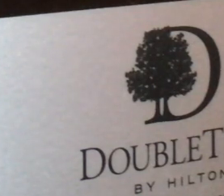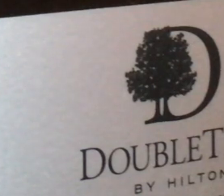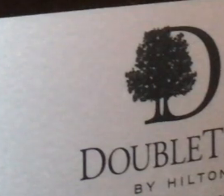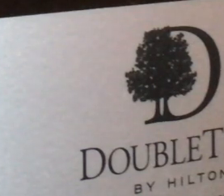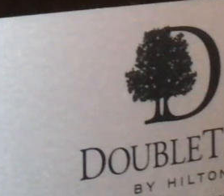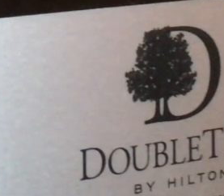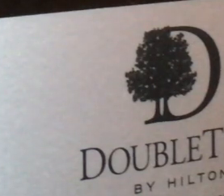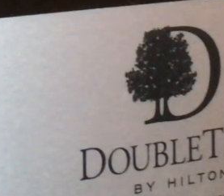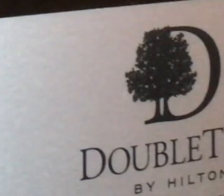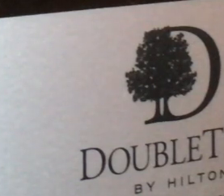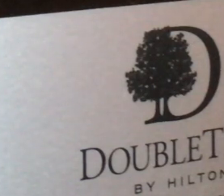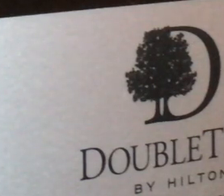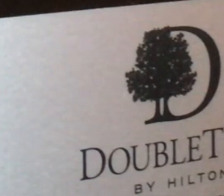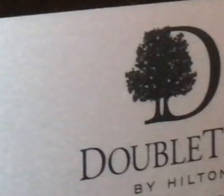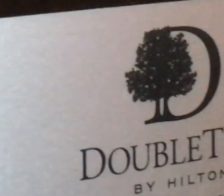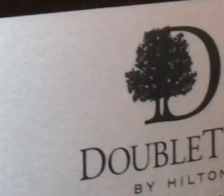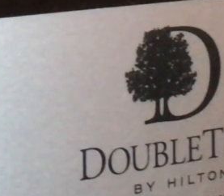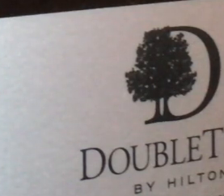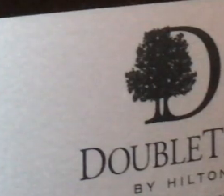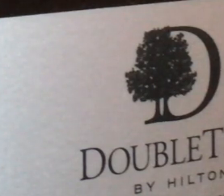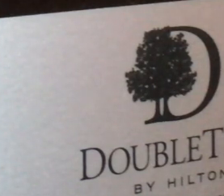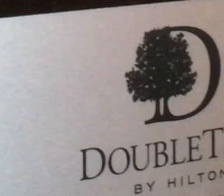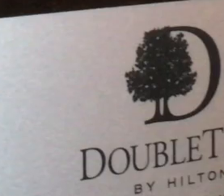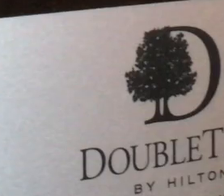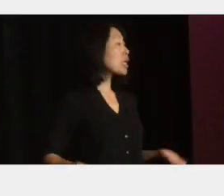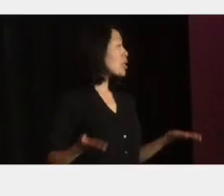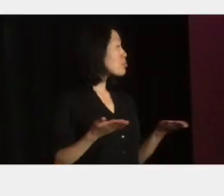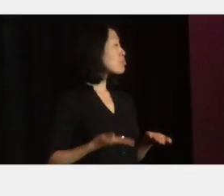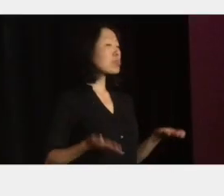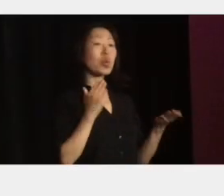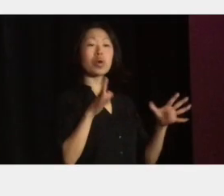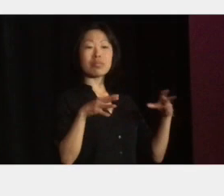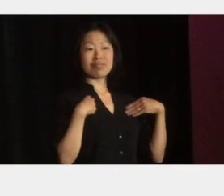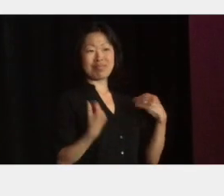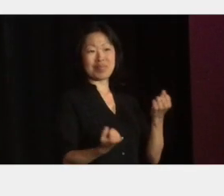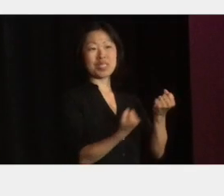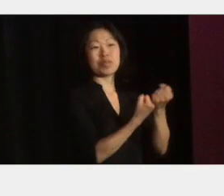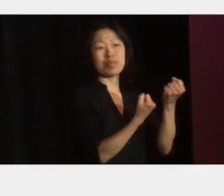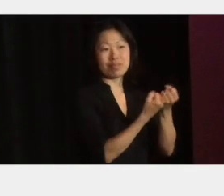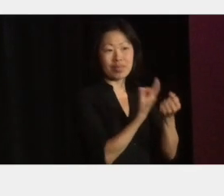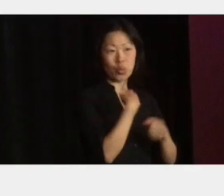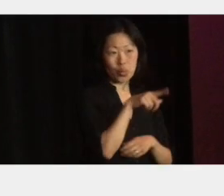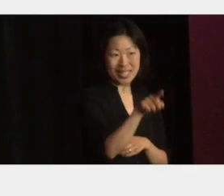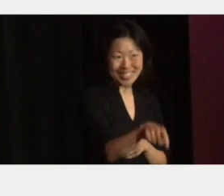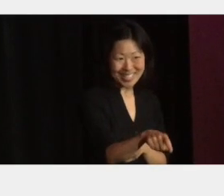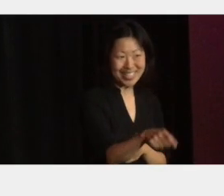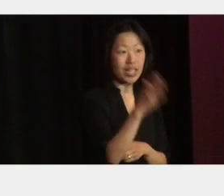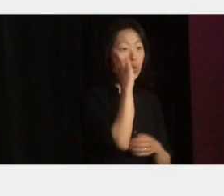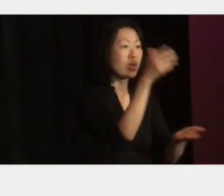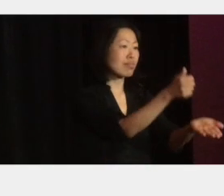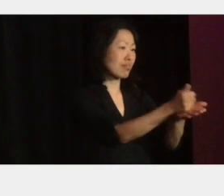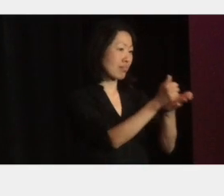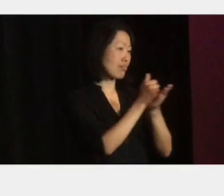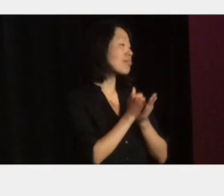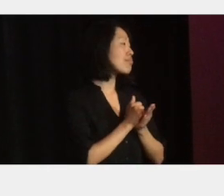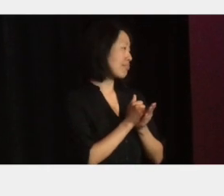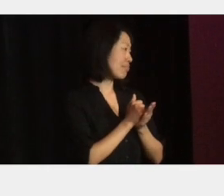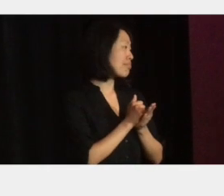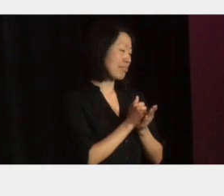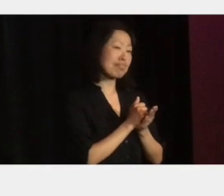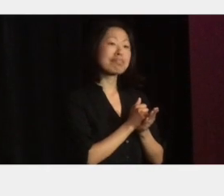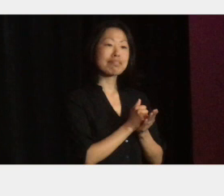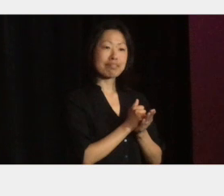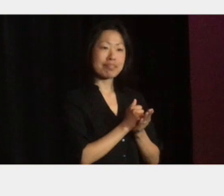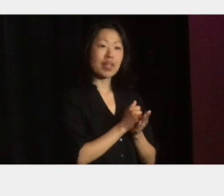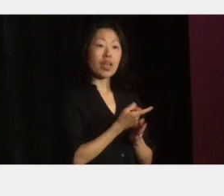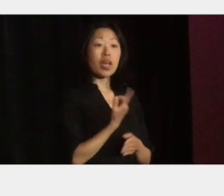this. This is where we're going to get the support that we need. This is what's going to help us. We plan to do some more